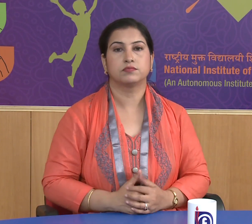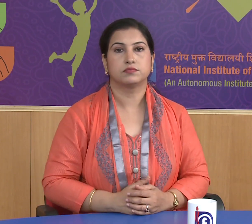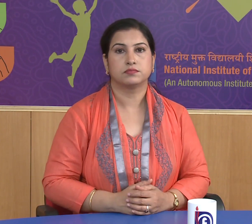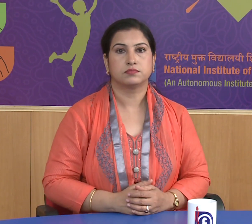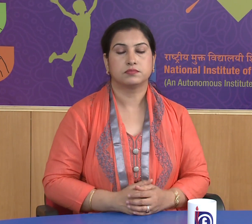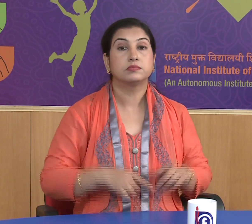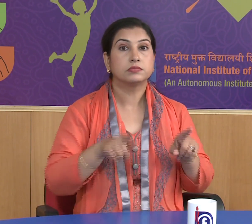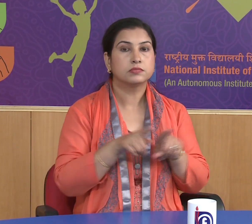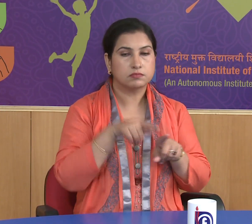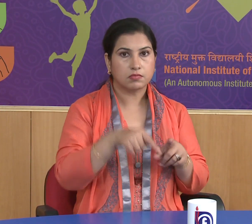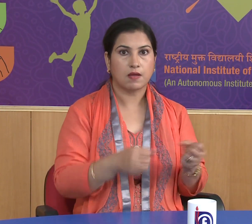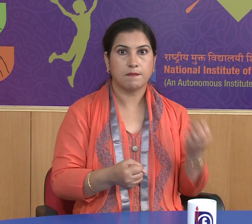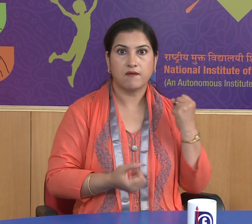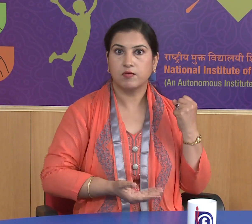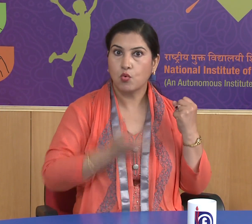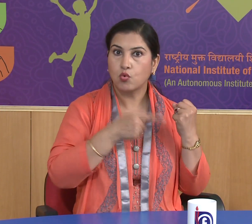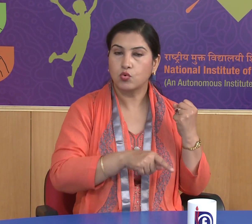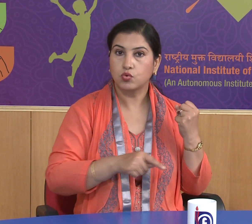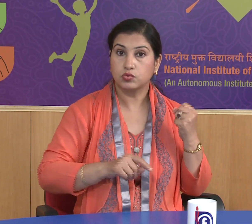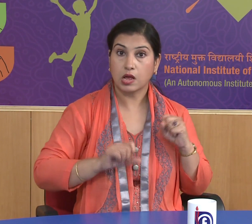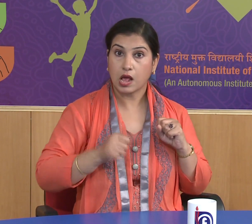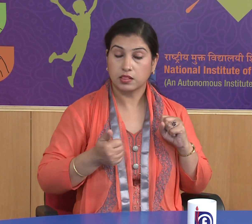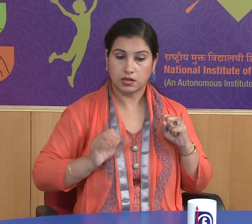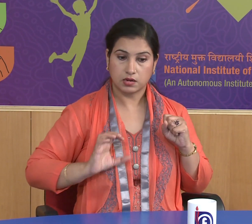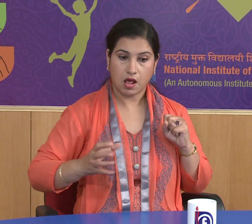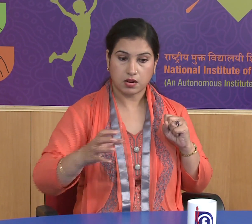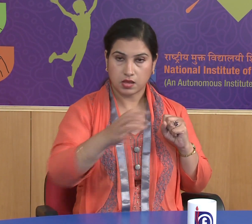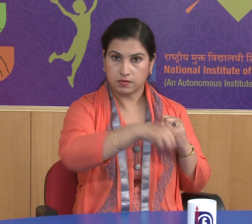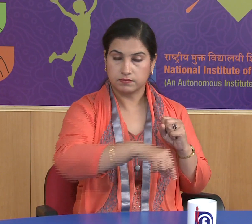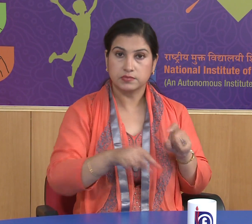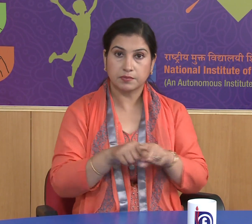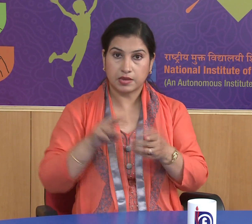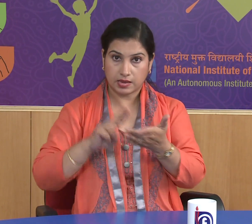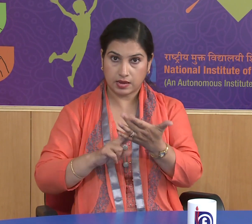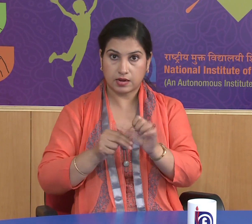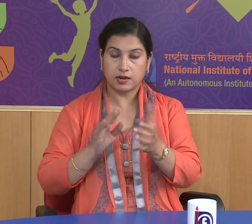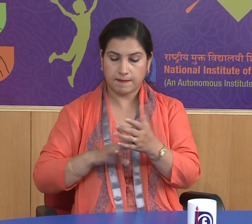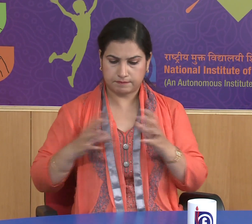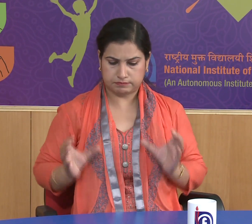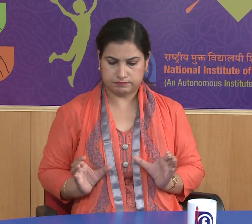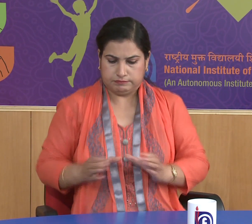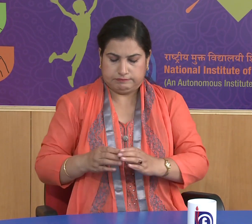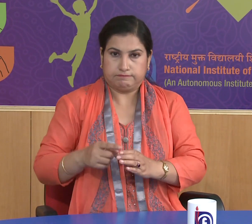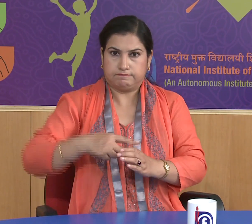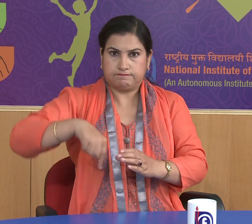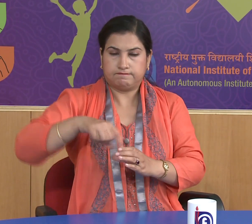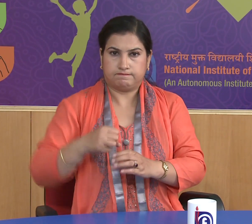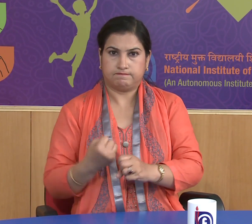In such situation, countries of NAM can work to end the dominance of America.